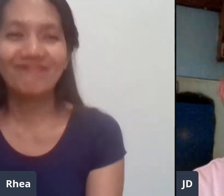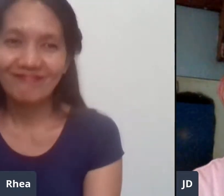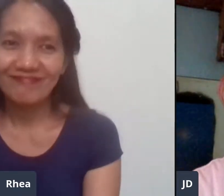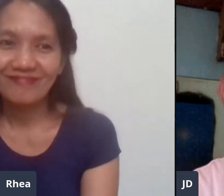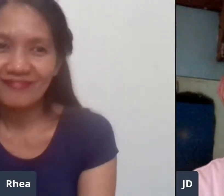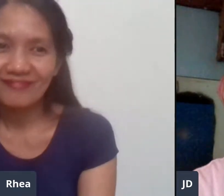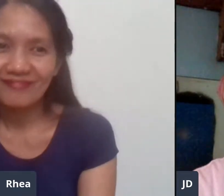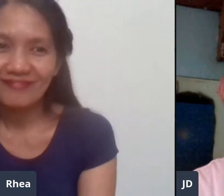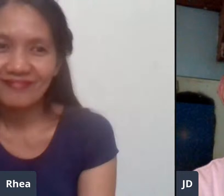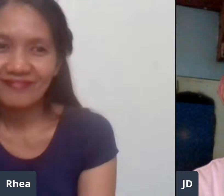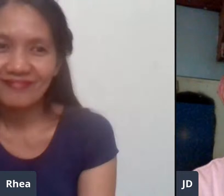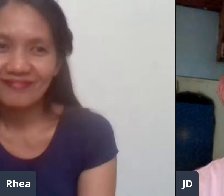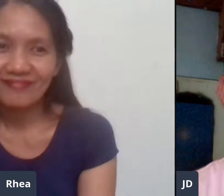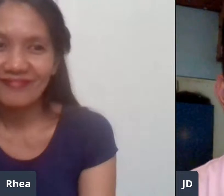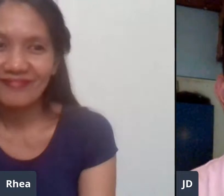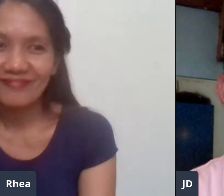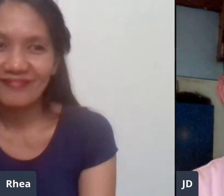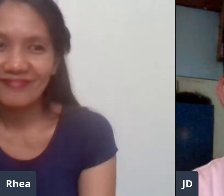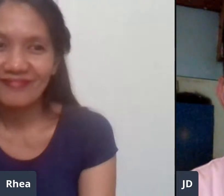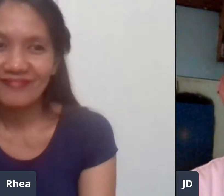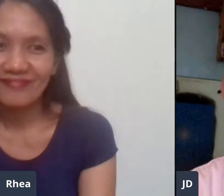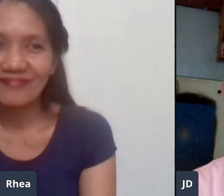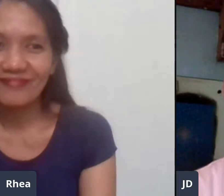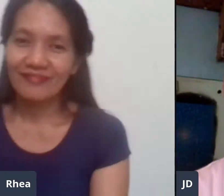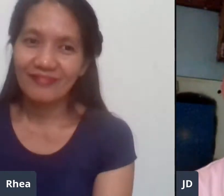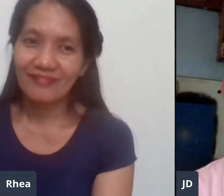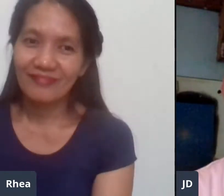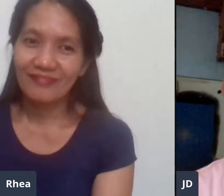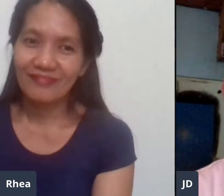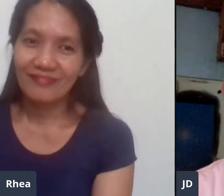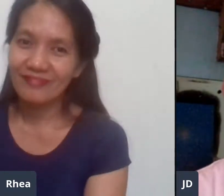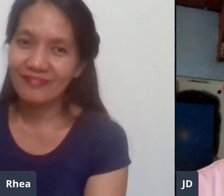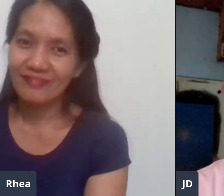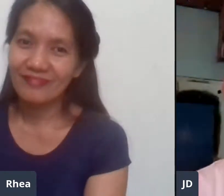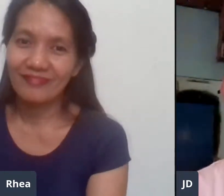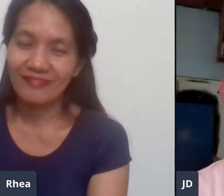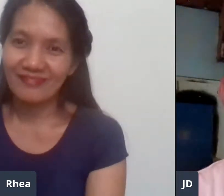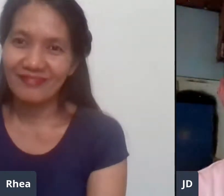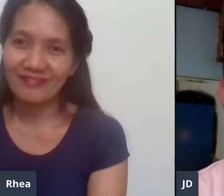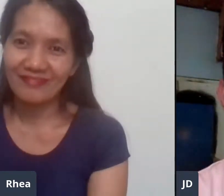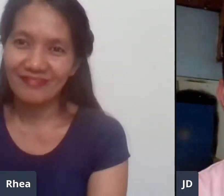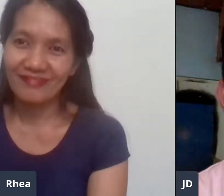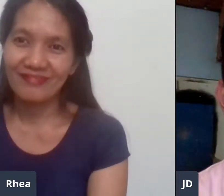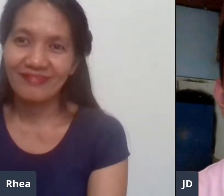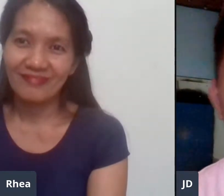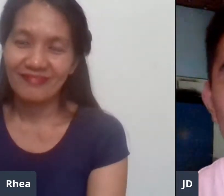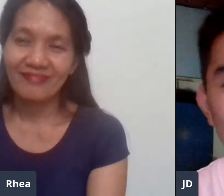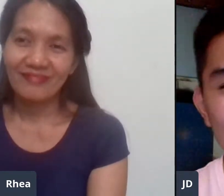Hi, Sir JD. Hello, everyone. Did you enjoy the session of Ma'am Rhea?